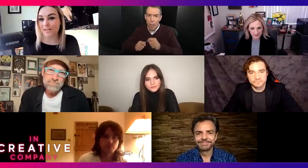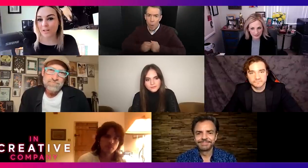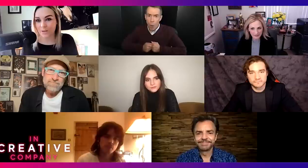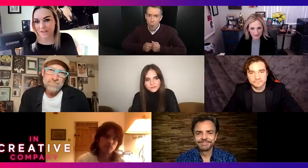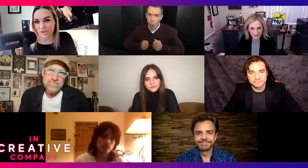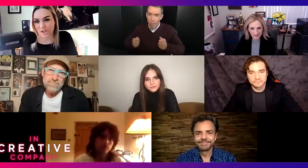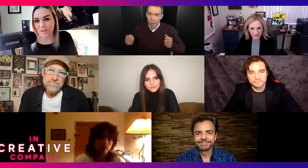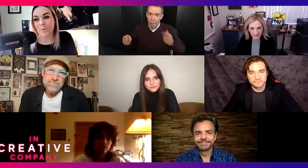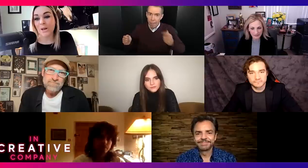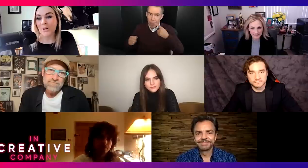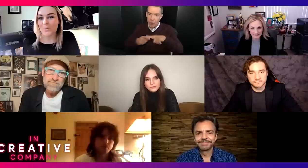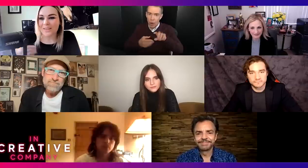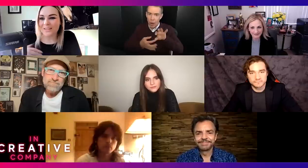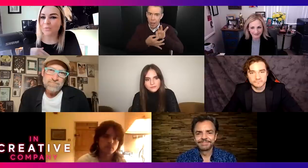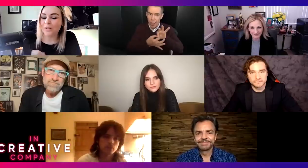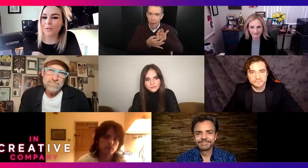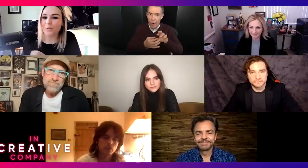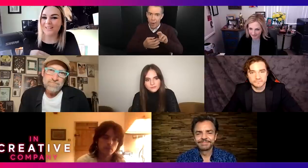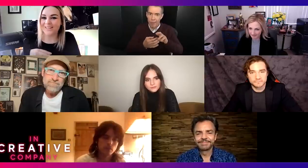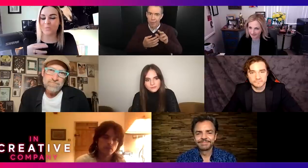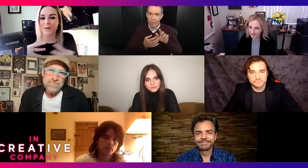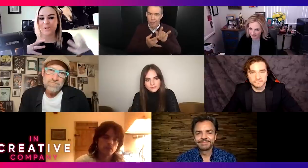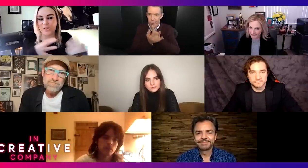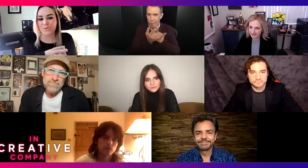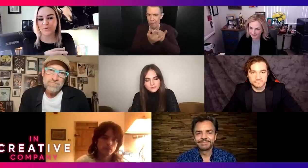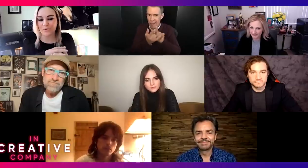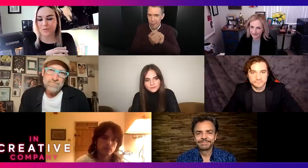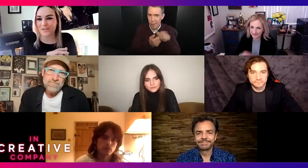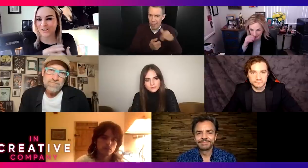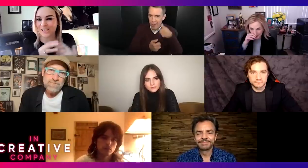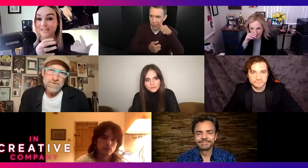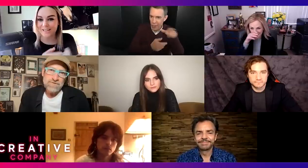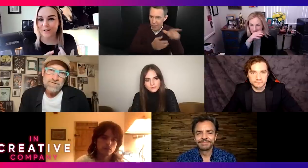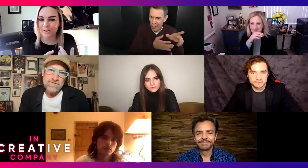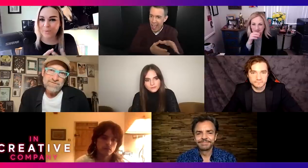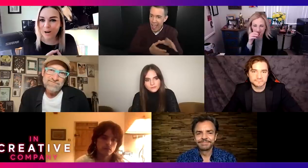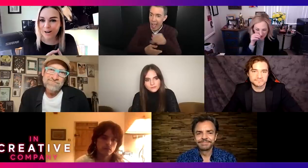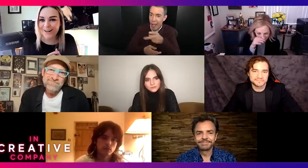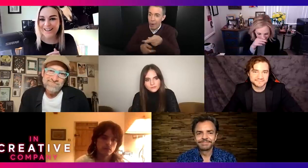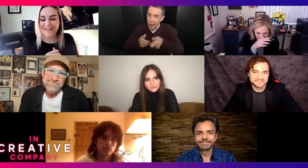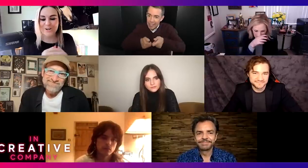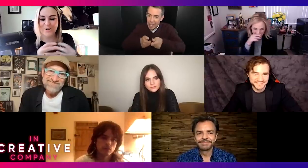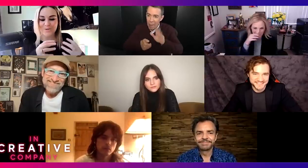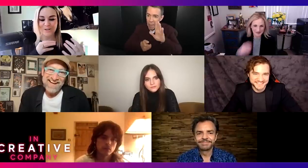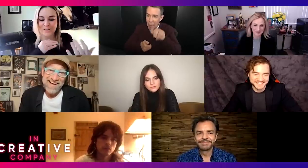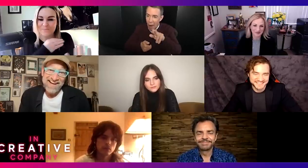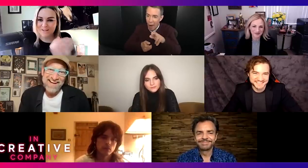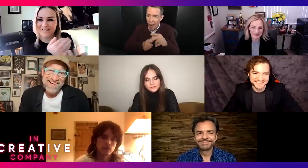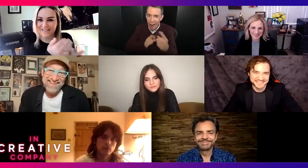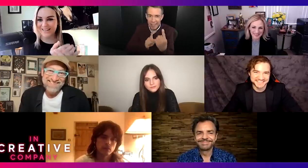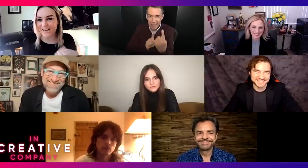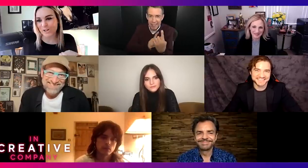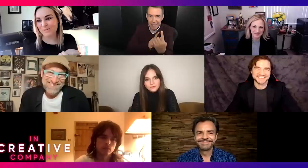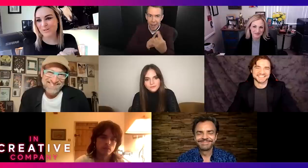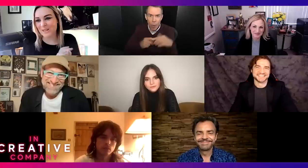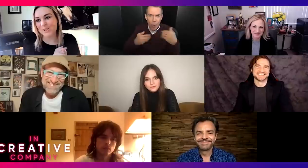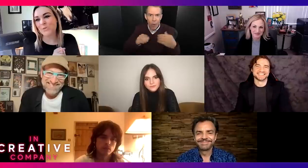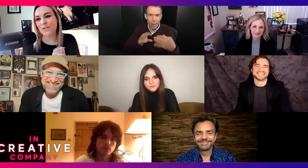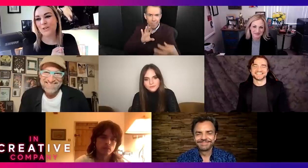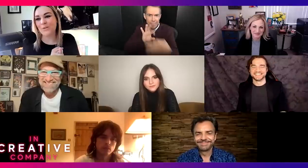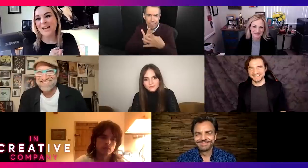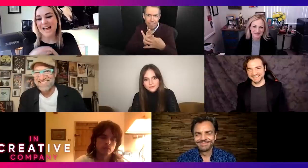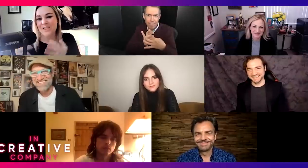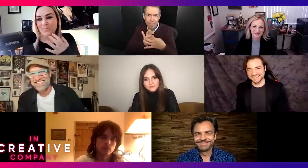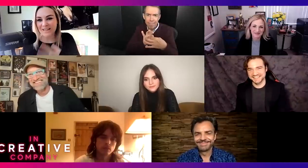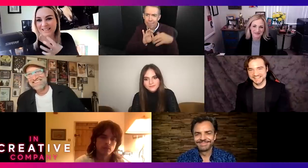develops a romantic relationship within the film. And when the two of you first are texting at the bar, you know, there's an immediate connection between the